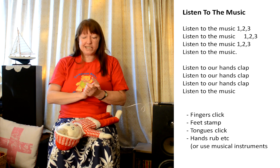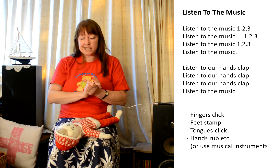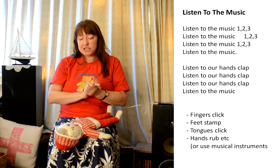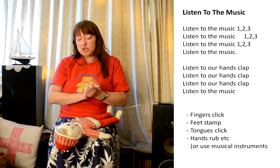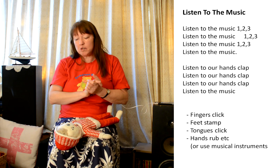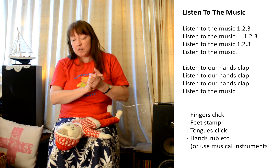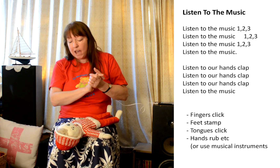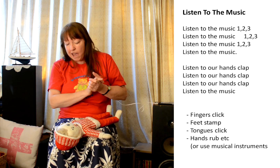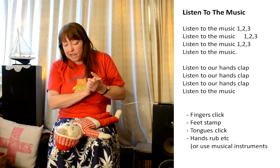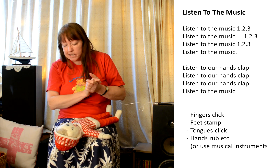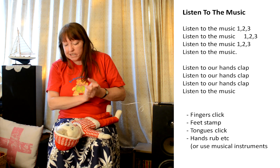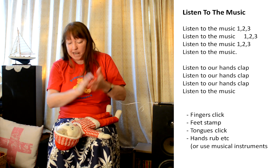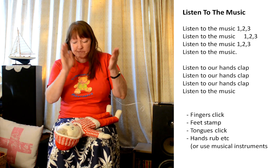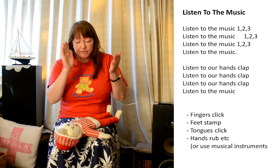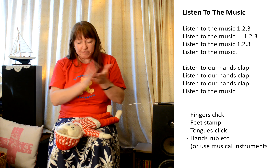Listen to a hands clap.